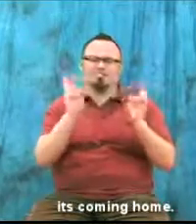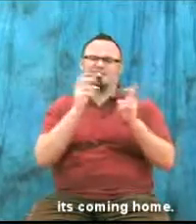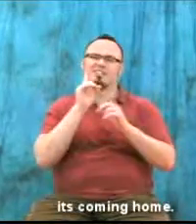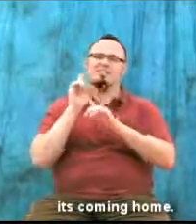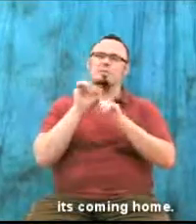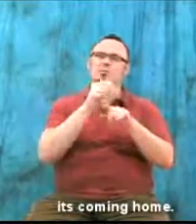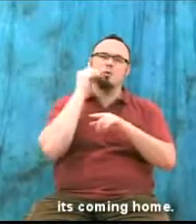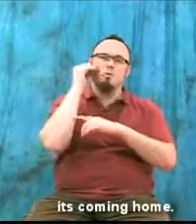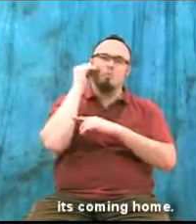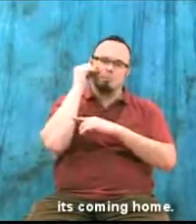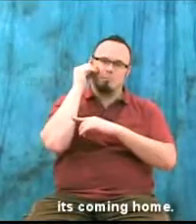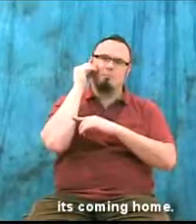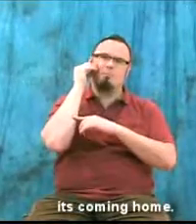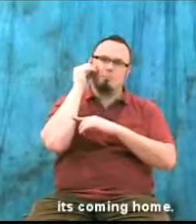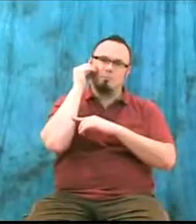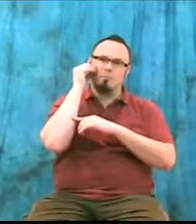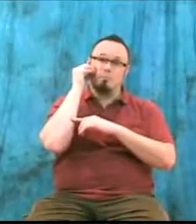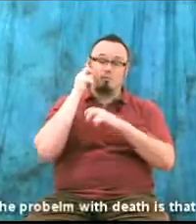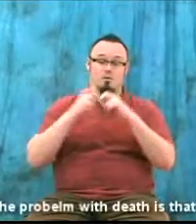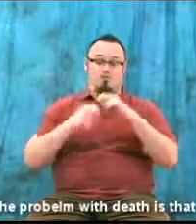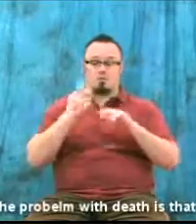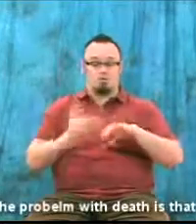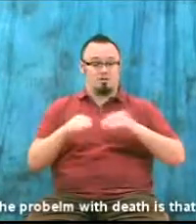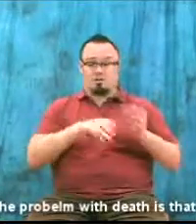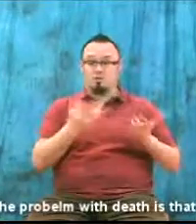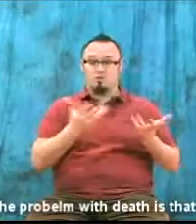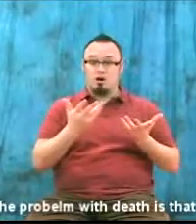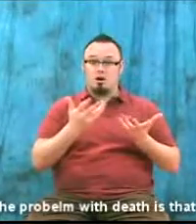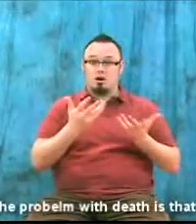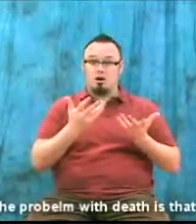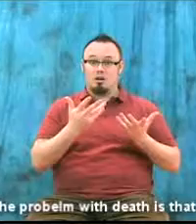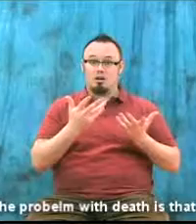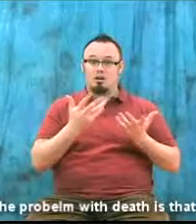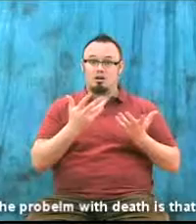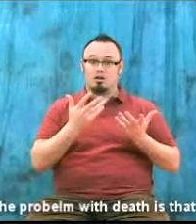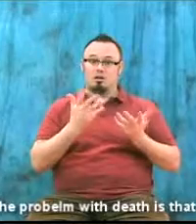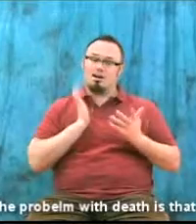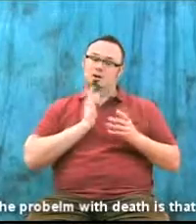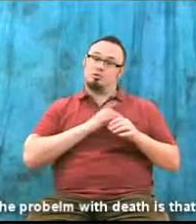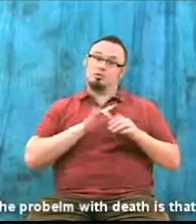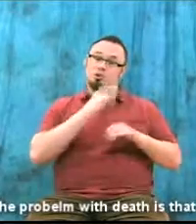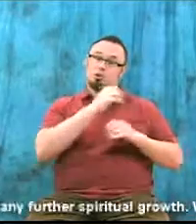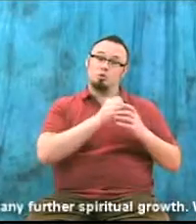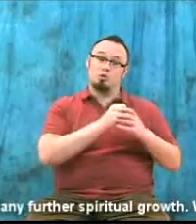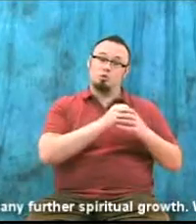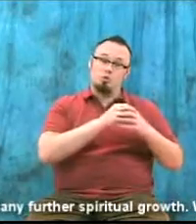home. The problem with death is that it cuts off any further spiritual growth.